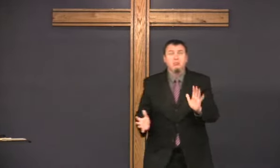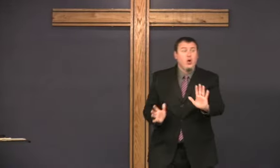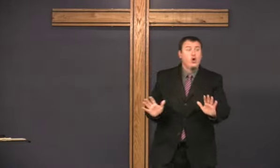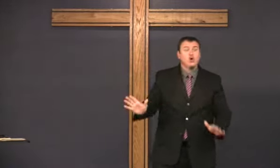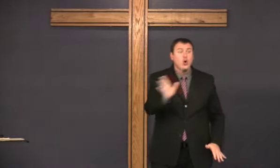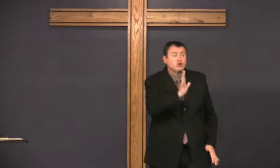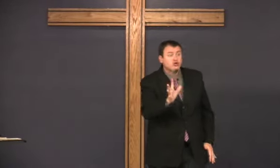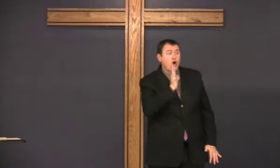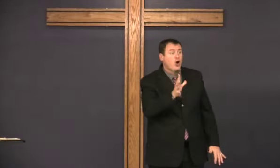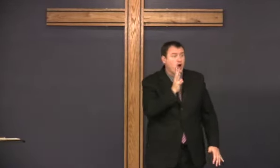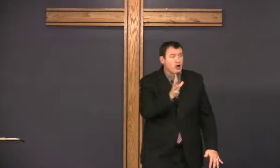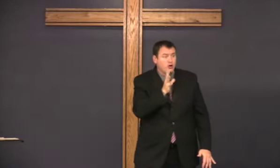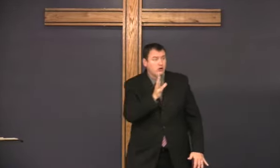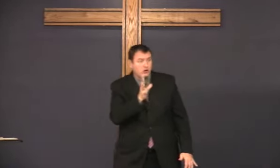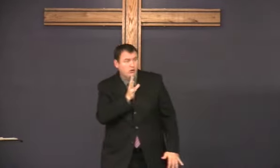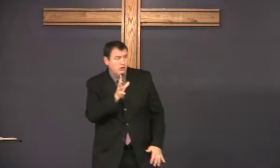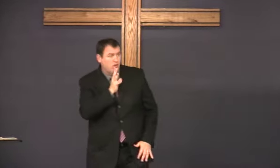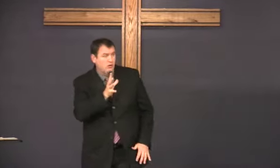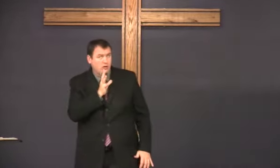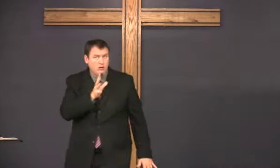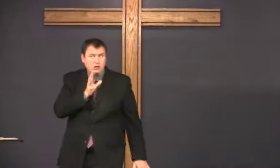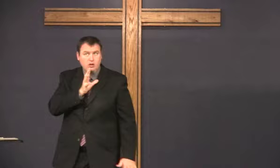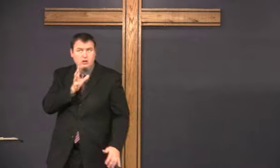Now, when you're talking,